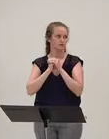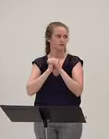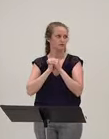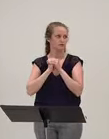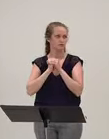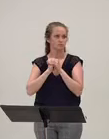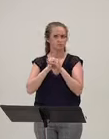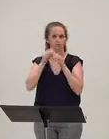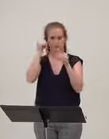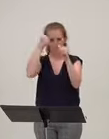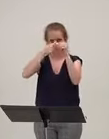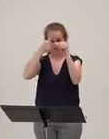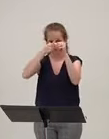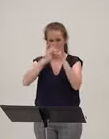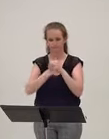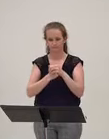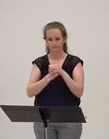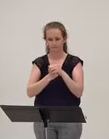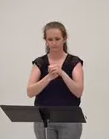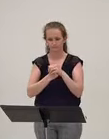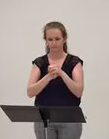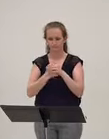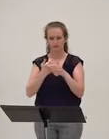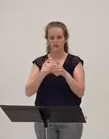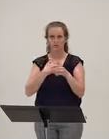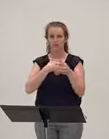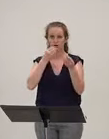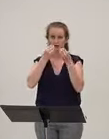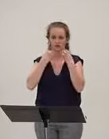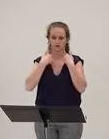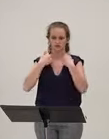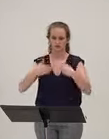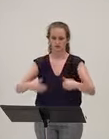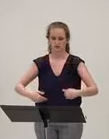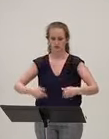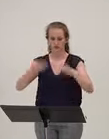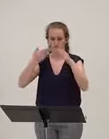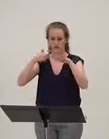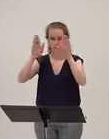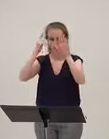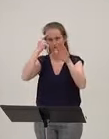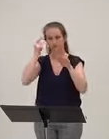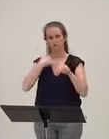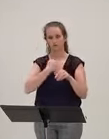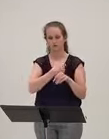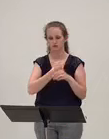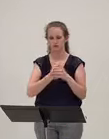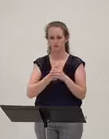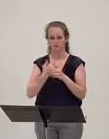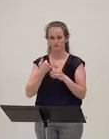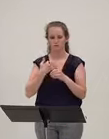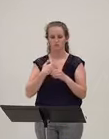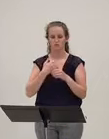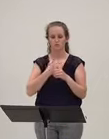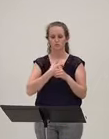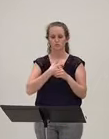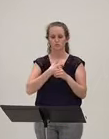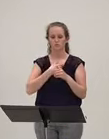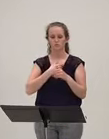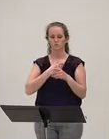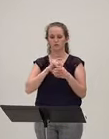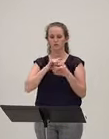offering as his memorial. As we eat his flesh that was sacrificed for us, we are